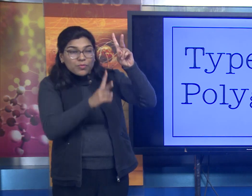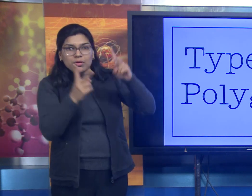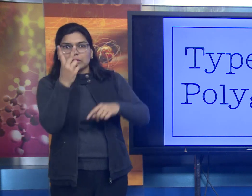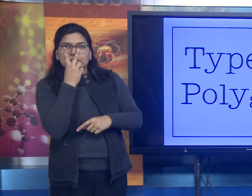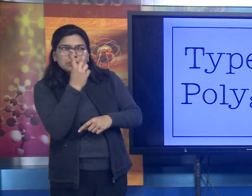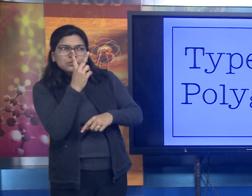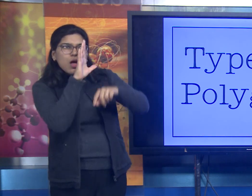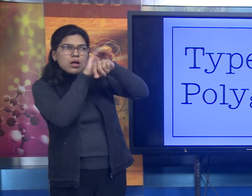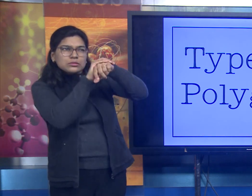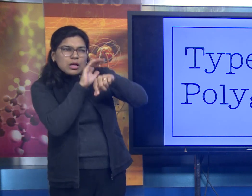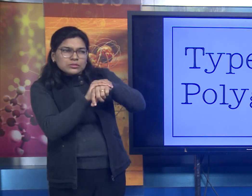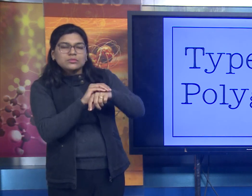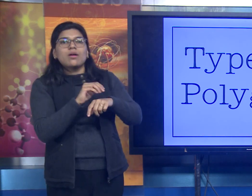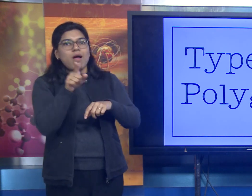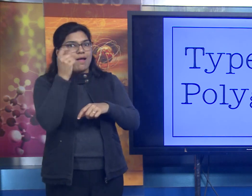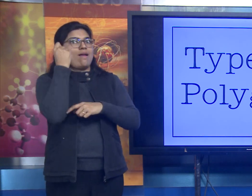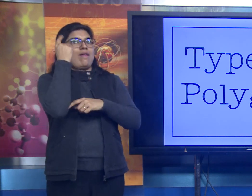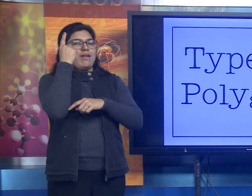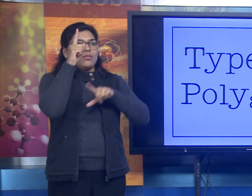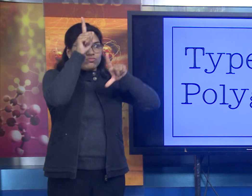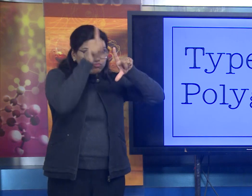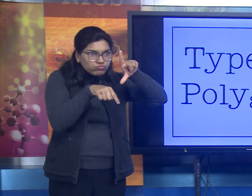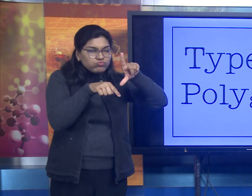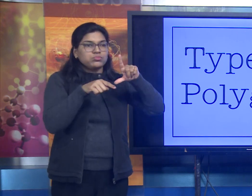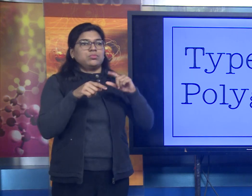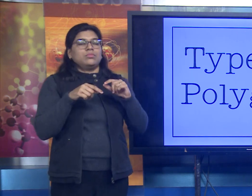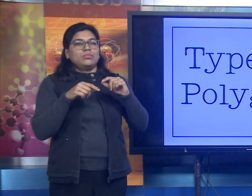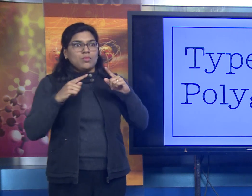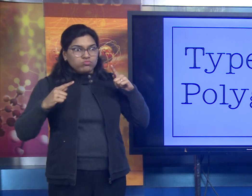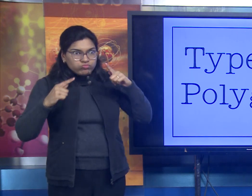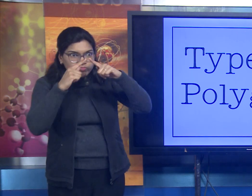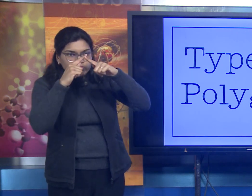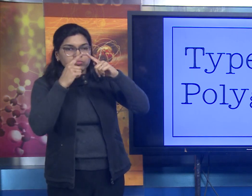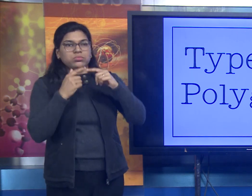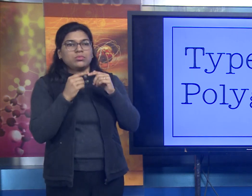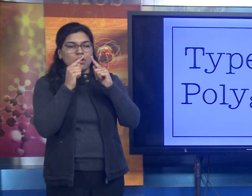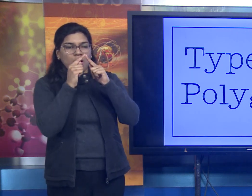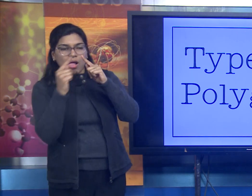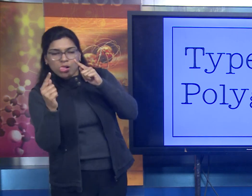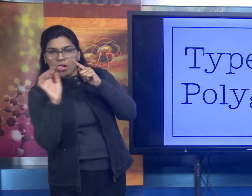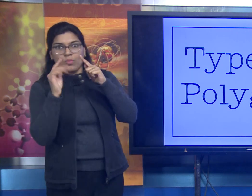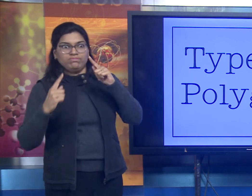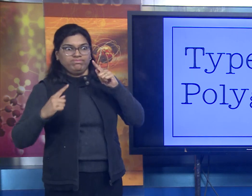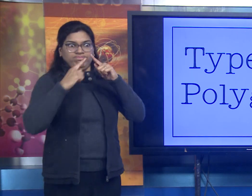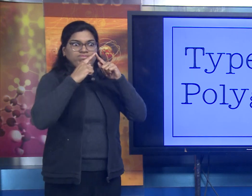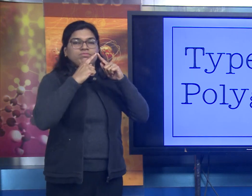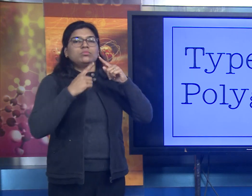Now we have seen different images with straight line. We have understood vertex. We